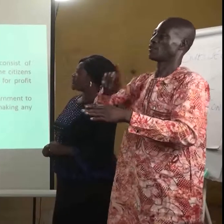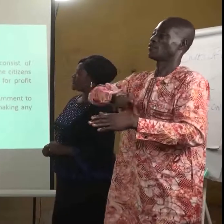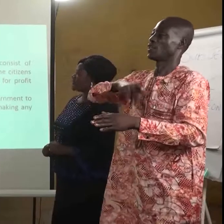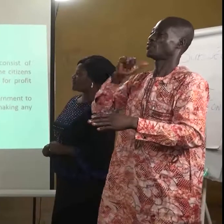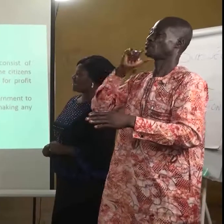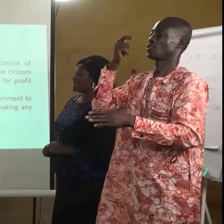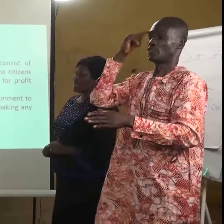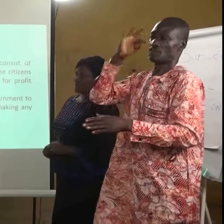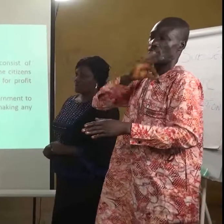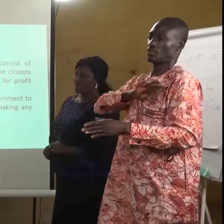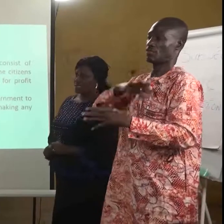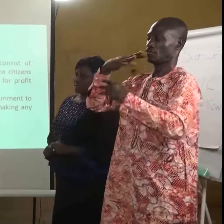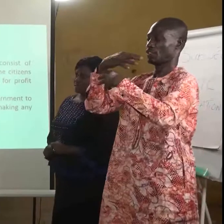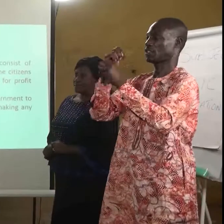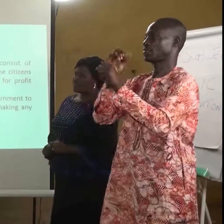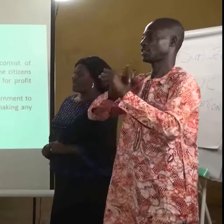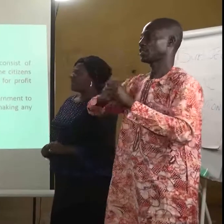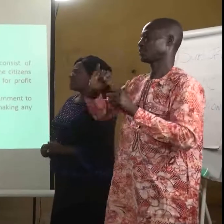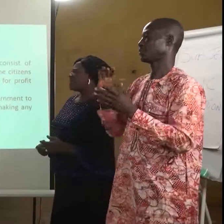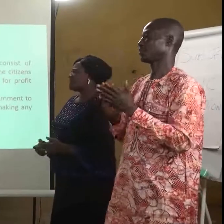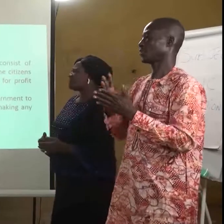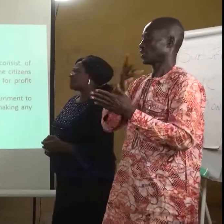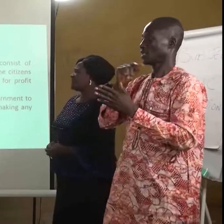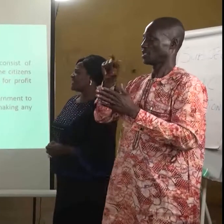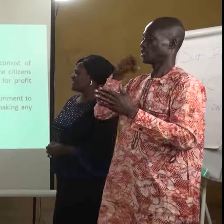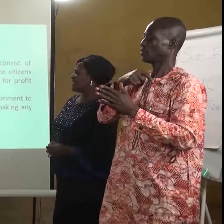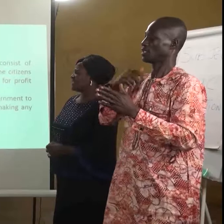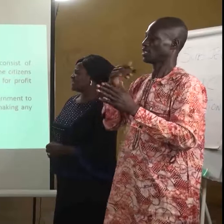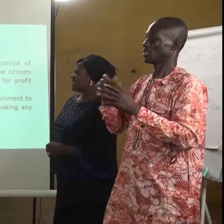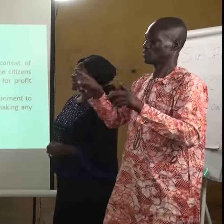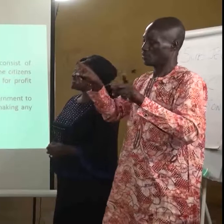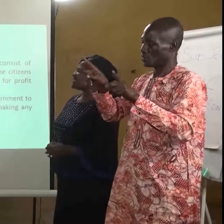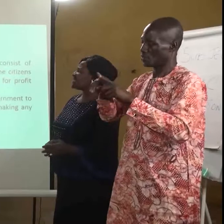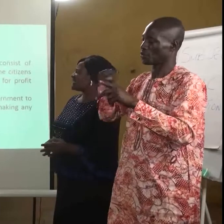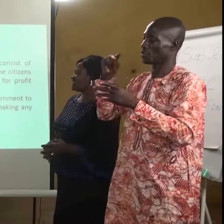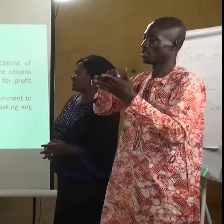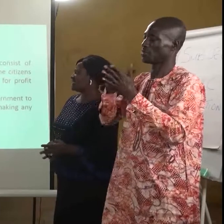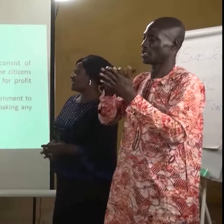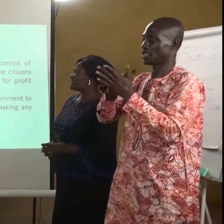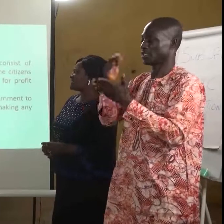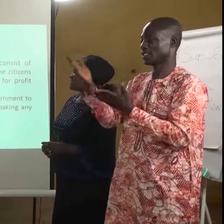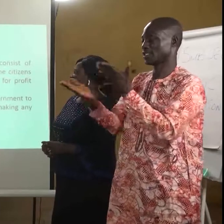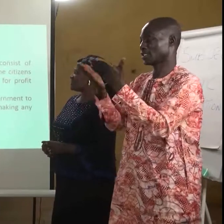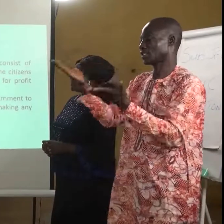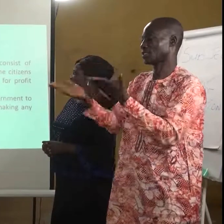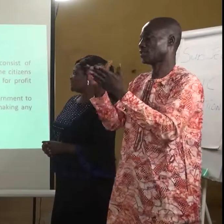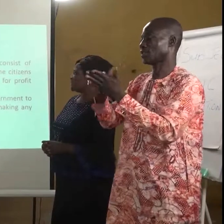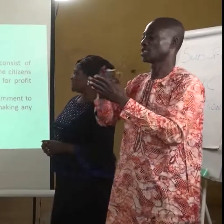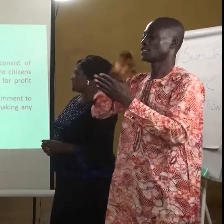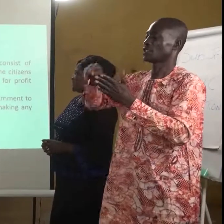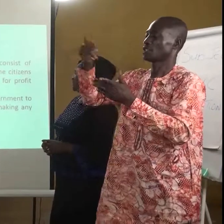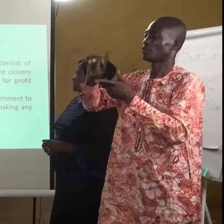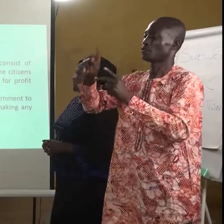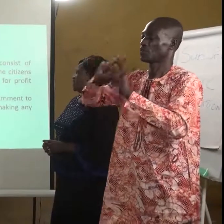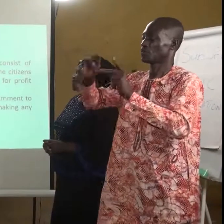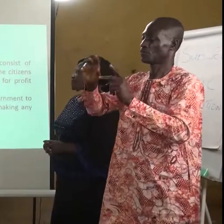not for profit making. And we can also define it as, it is a services that is given to the public by